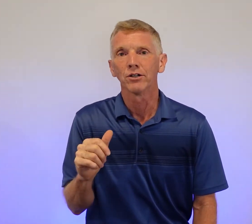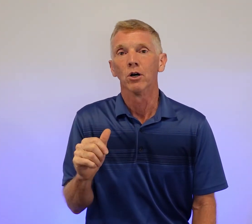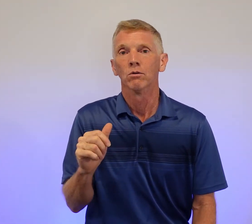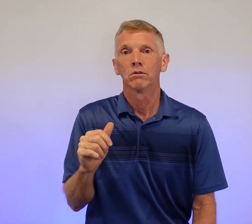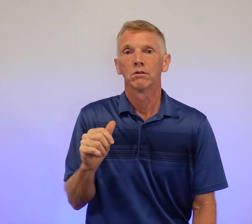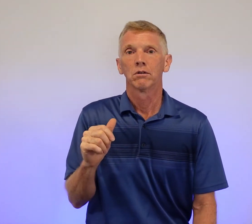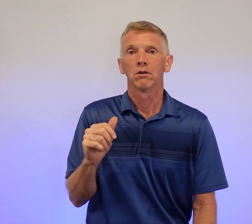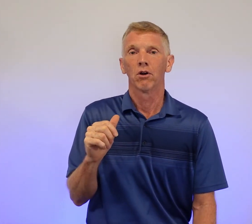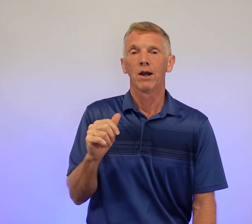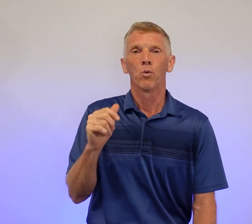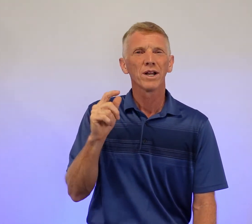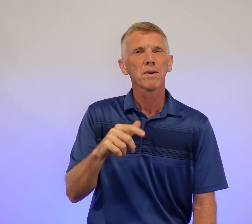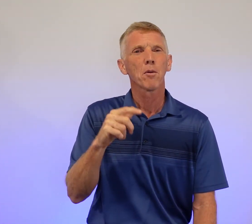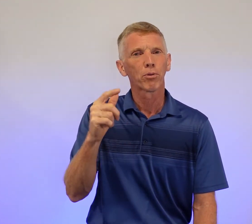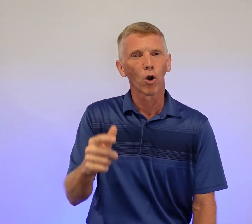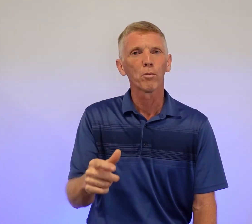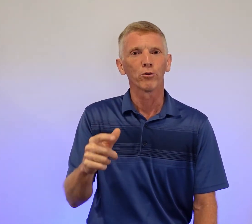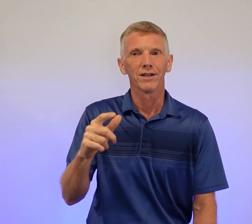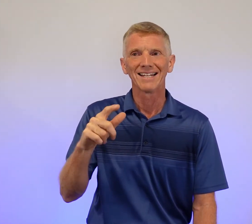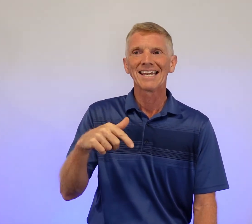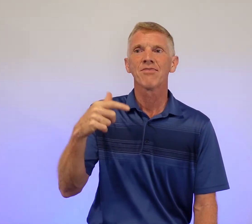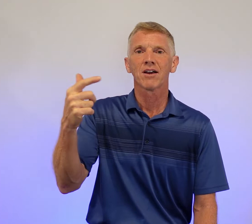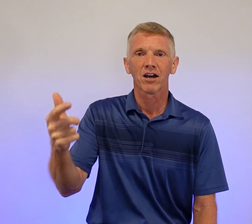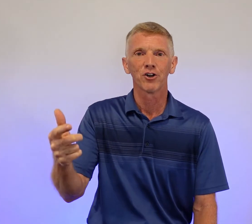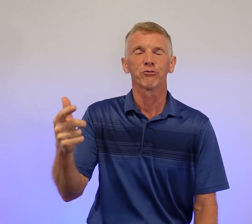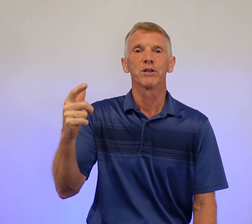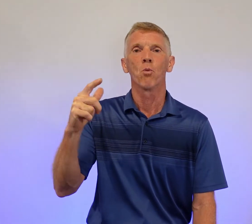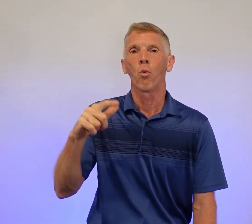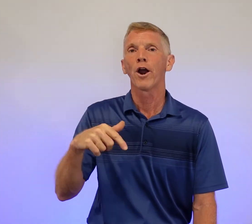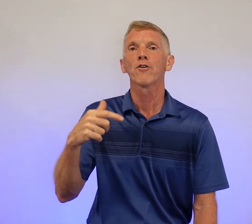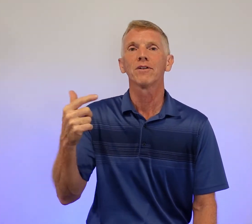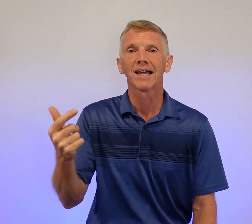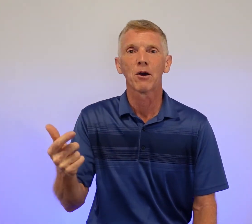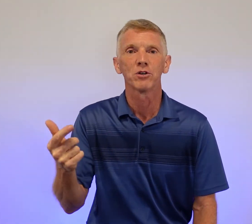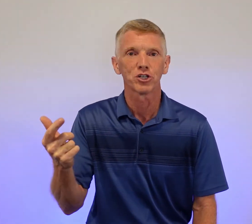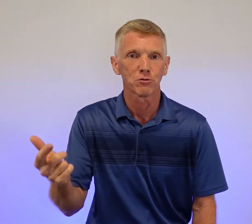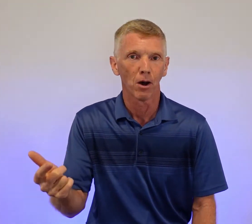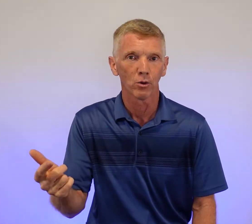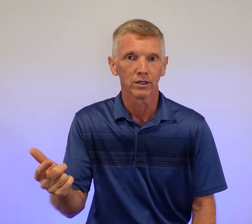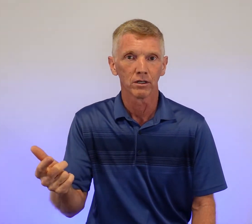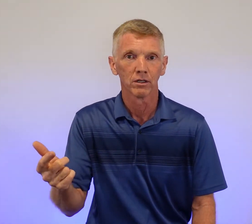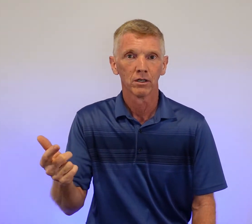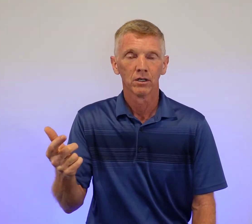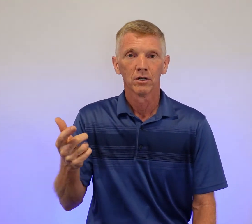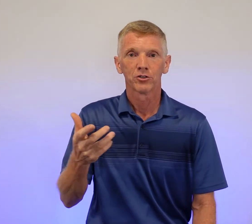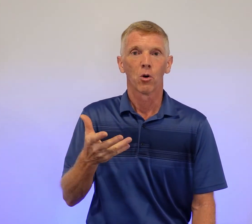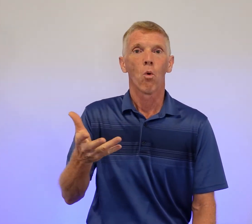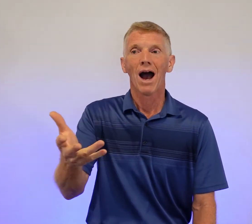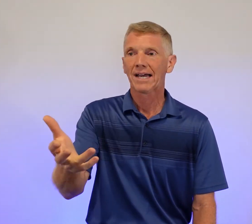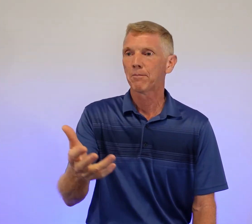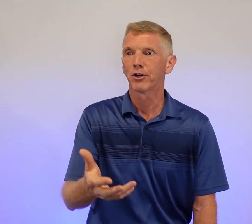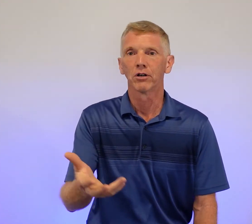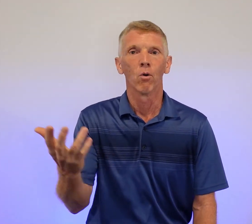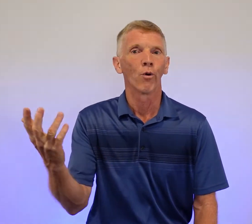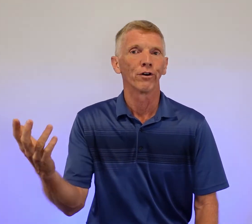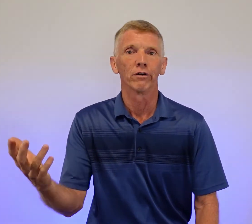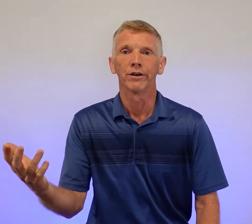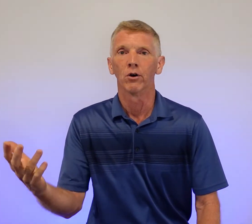know, all right? Would it be appropriate in the country where the language is spoken to walk up, you're going to order, a